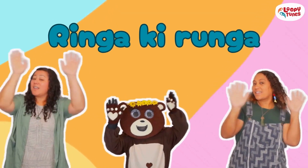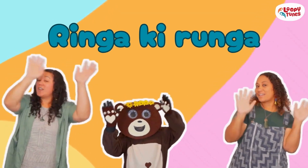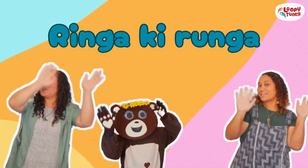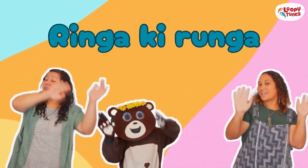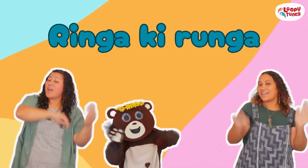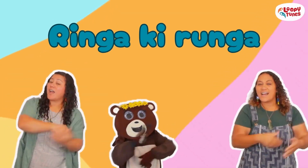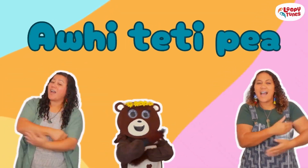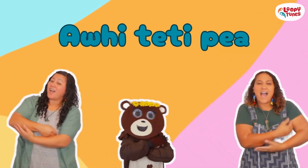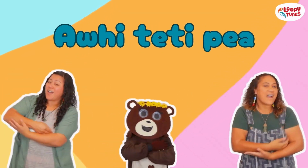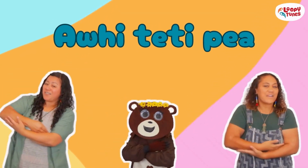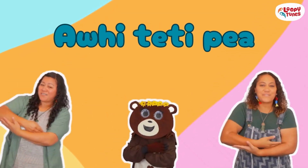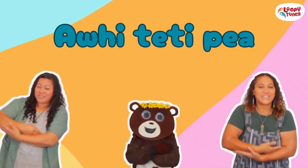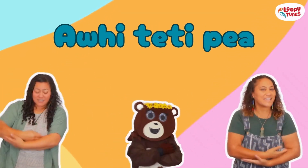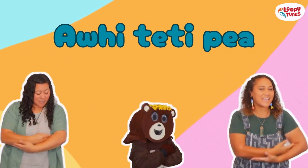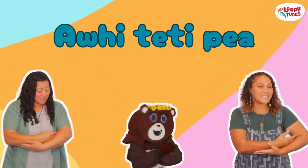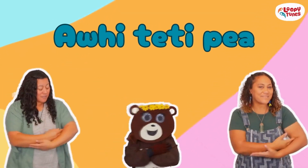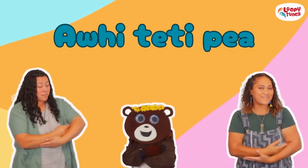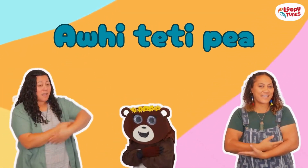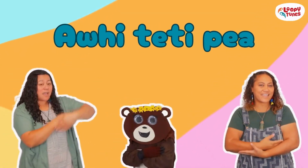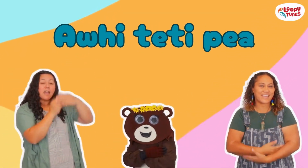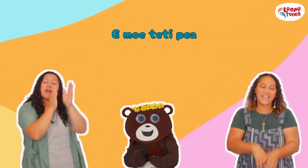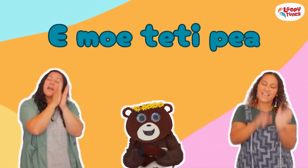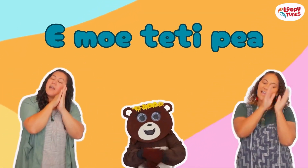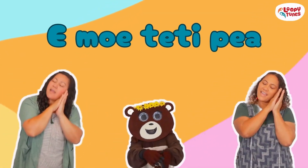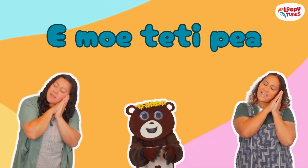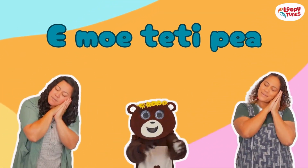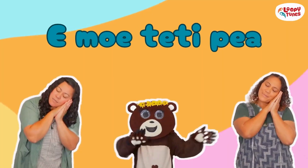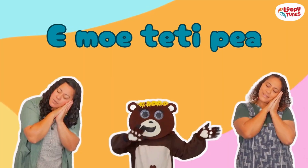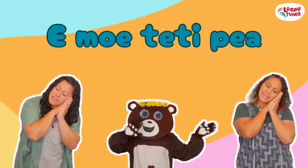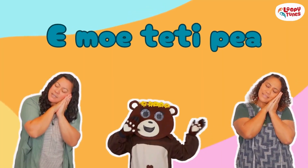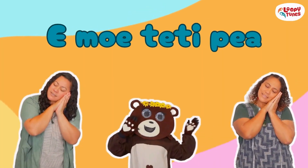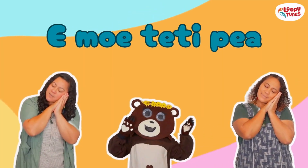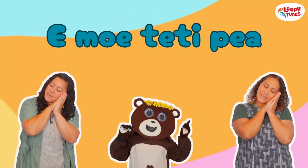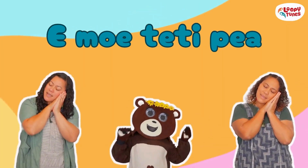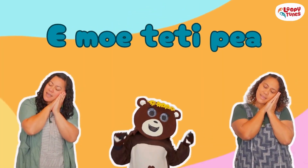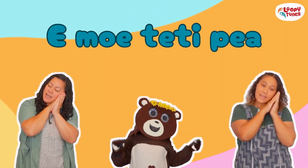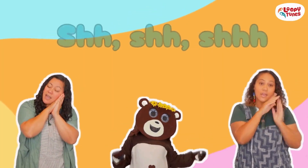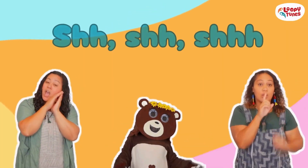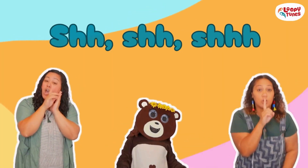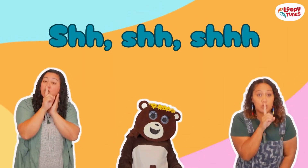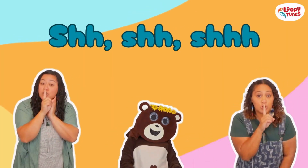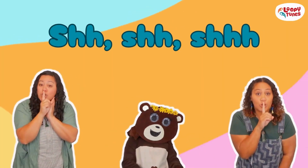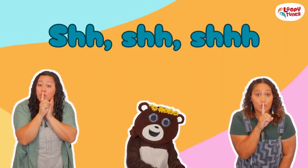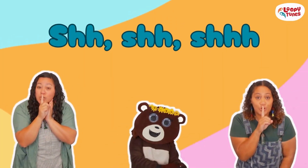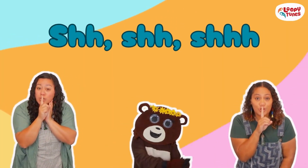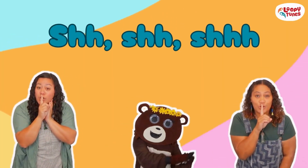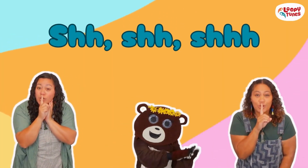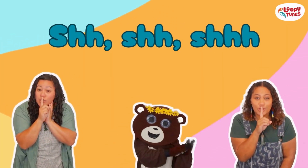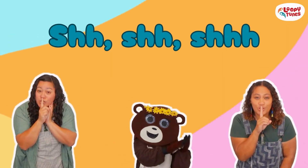Ringa ki runga awhi teti pea, e moe teti pea.